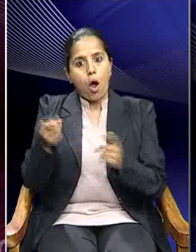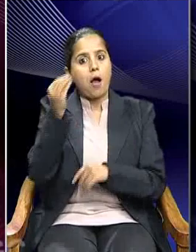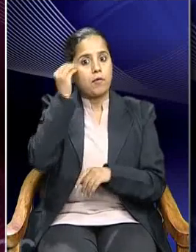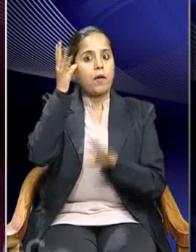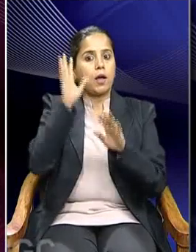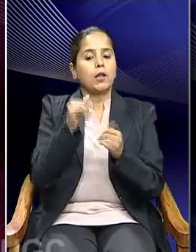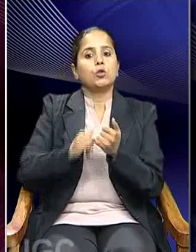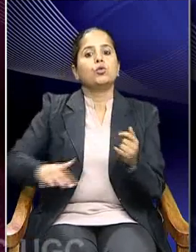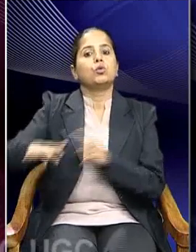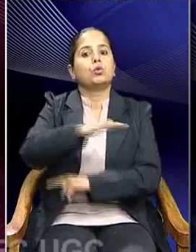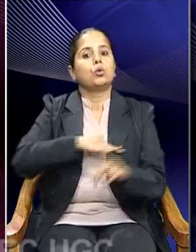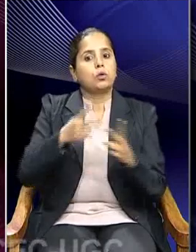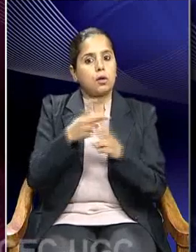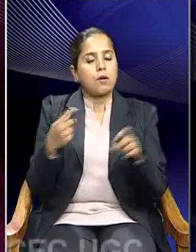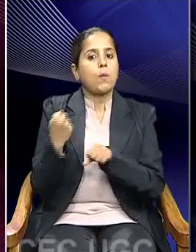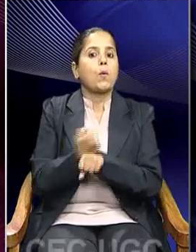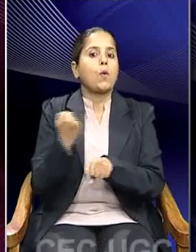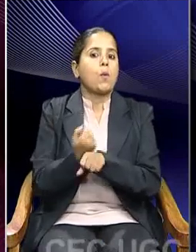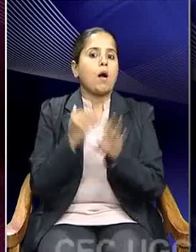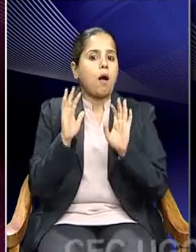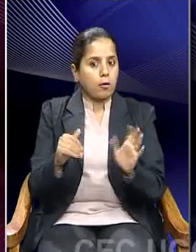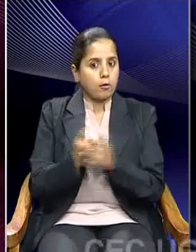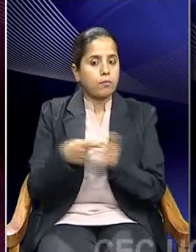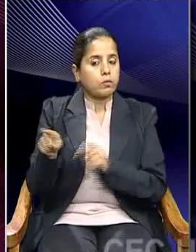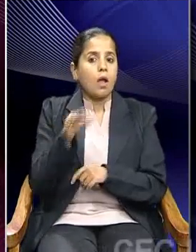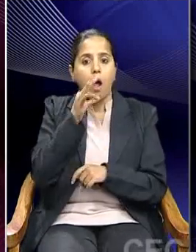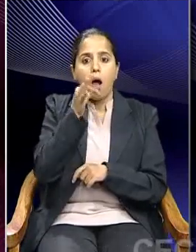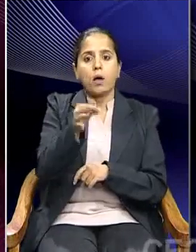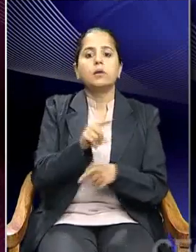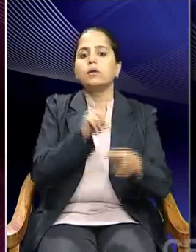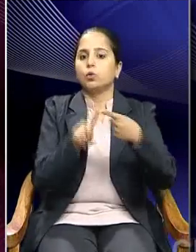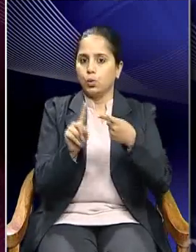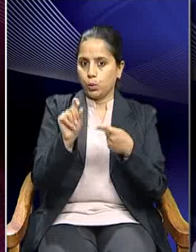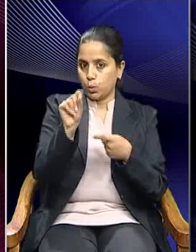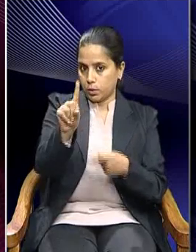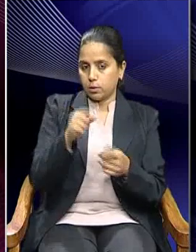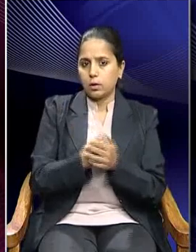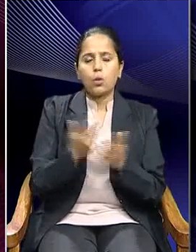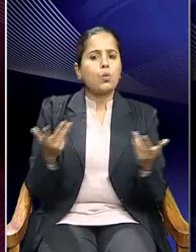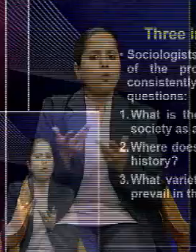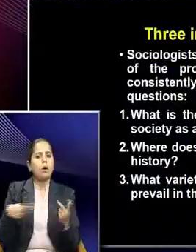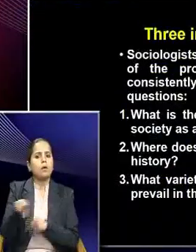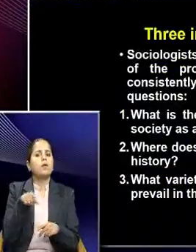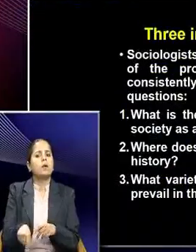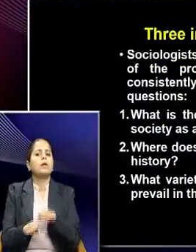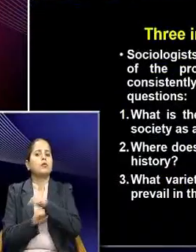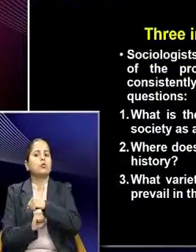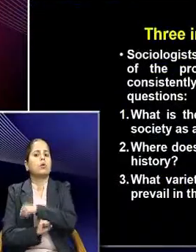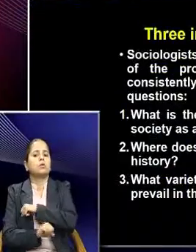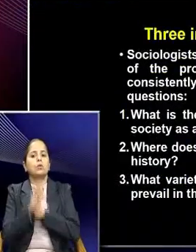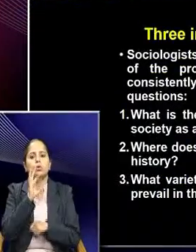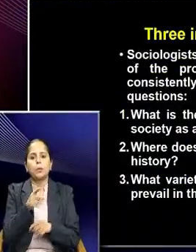of the sociological work ask? Number one, what is the structure of this